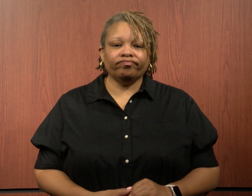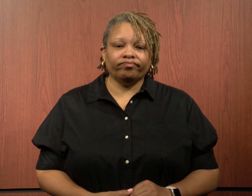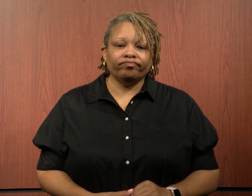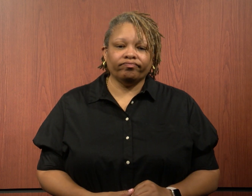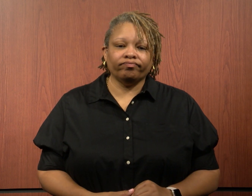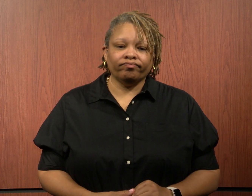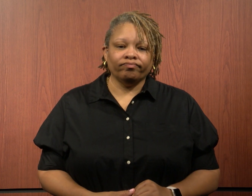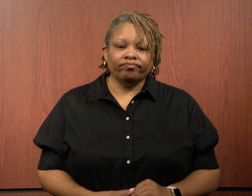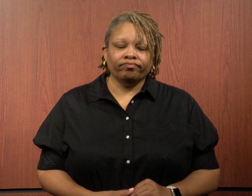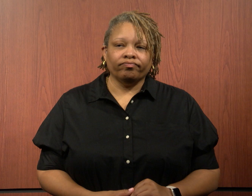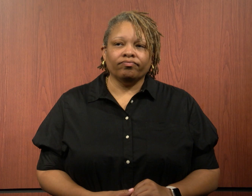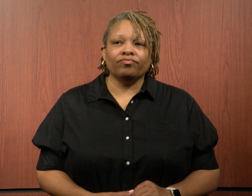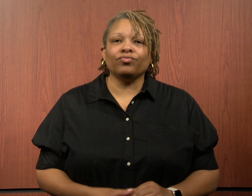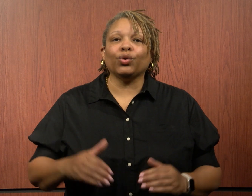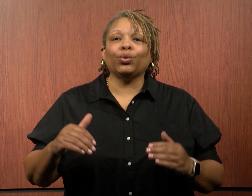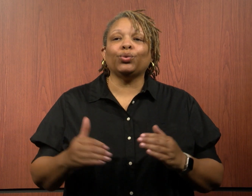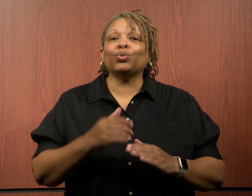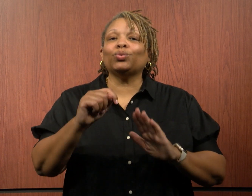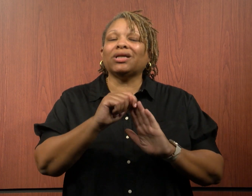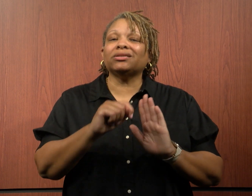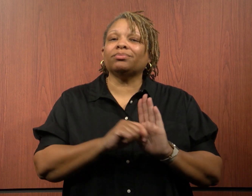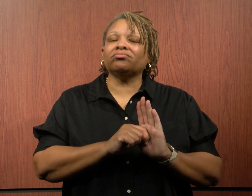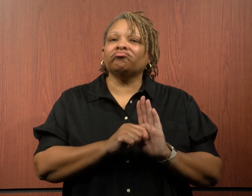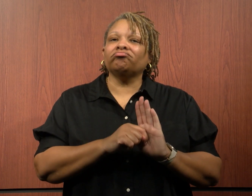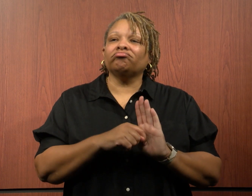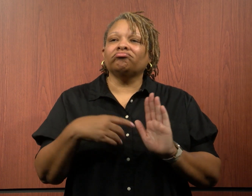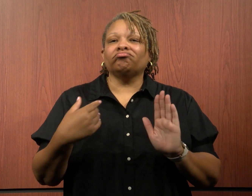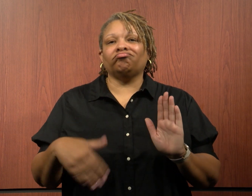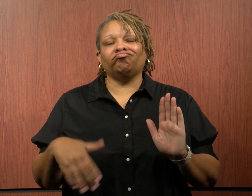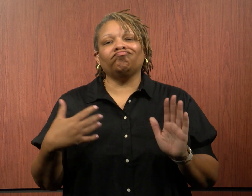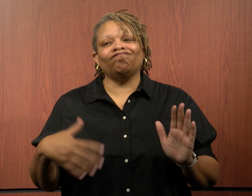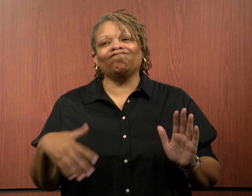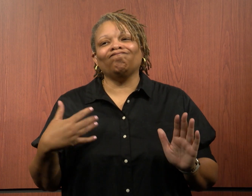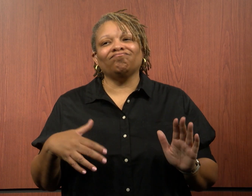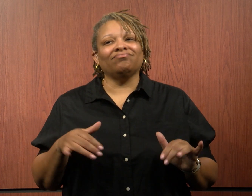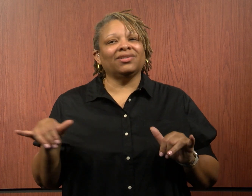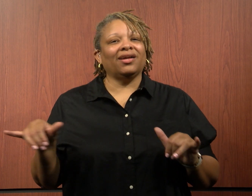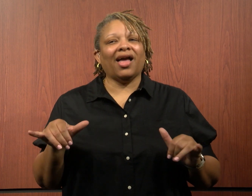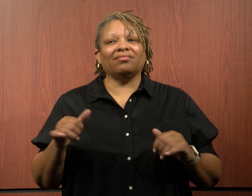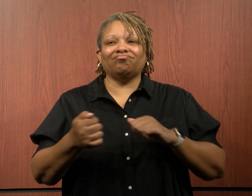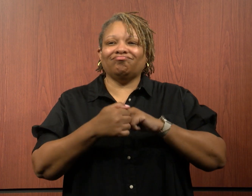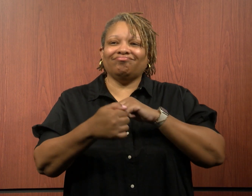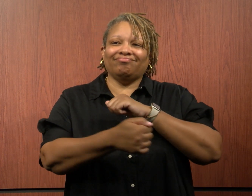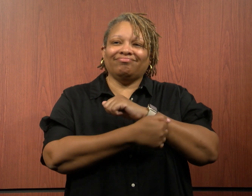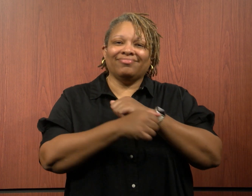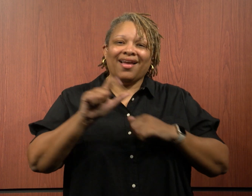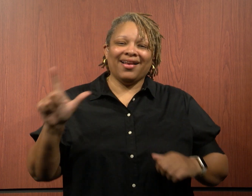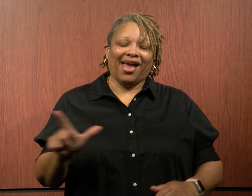Now let's put these pieces together. The New Testament is the core library of books for Christianity. Imagine